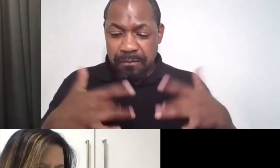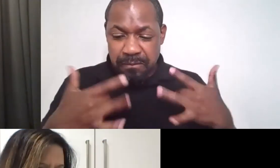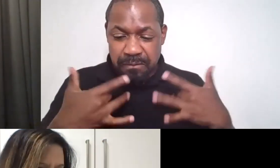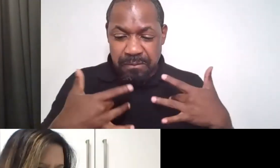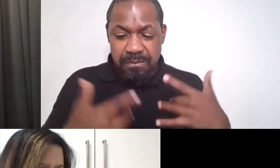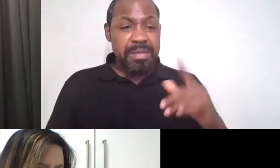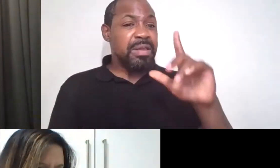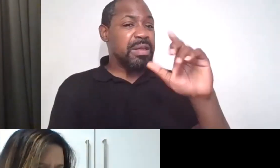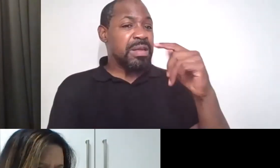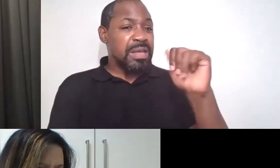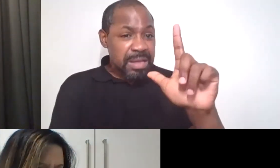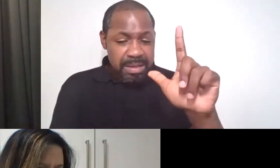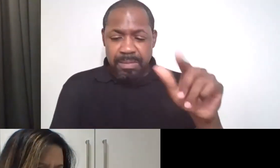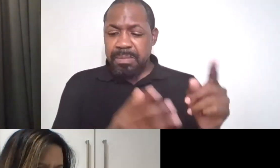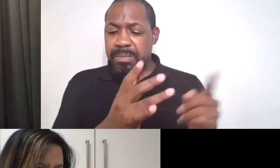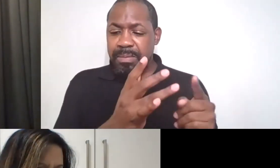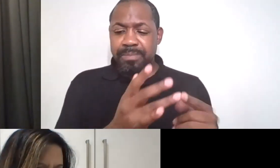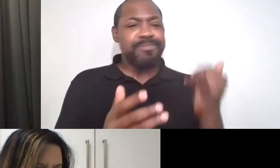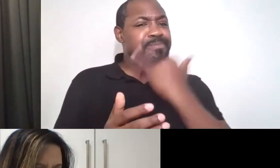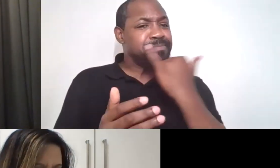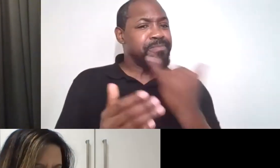Quaker meeting, different events, legal.